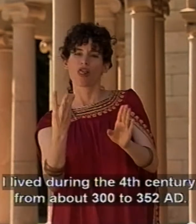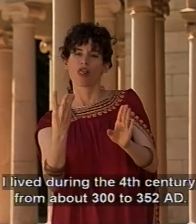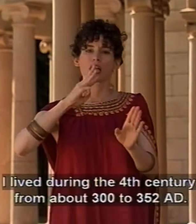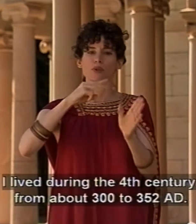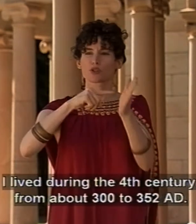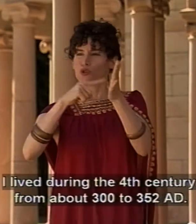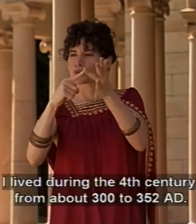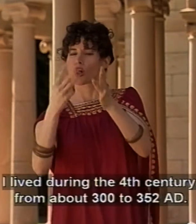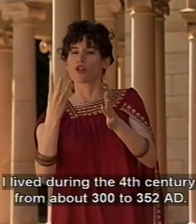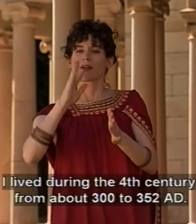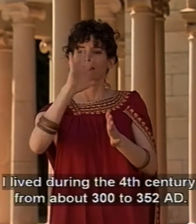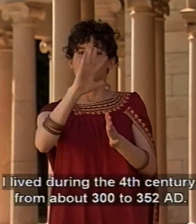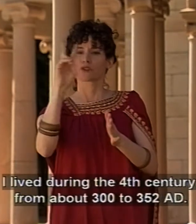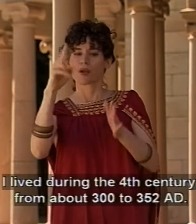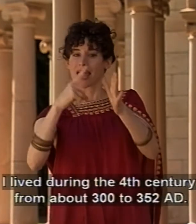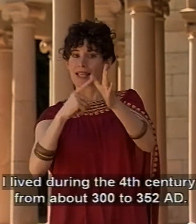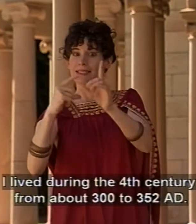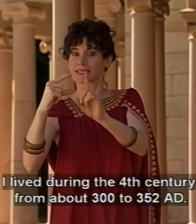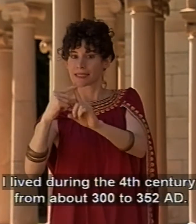from about 300 to 352 AD.